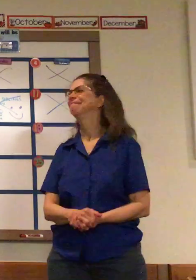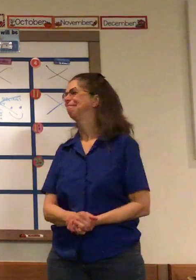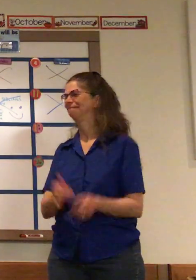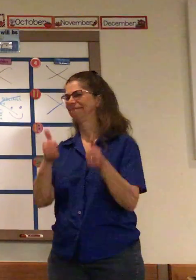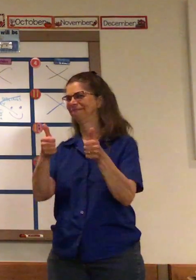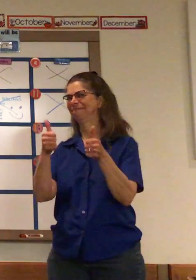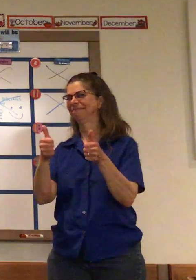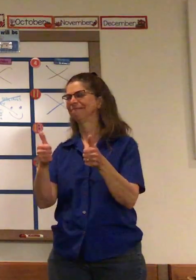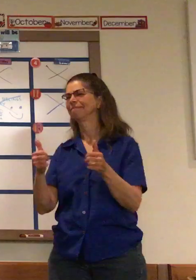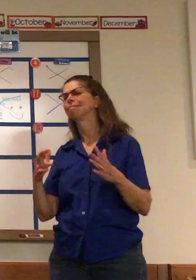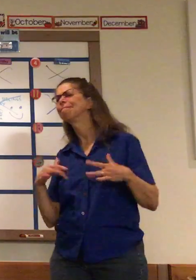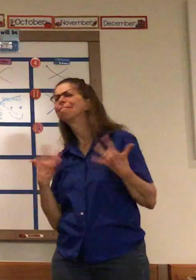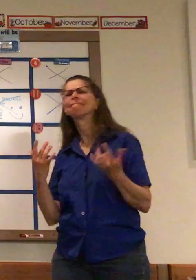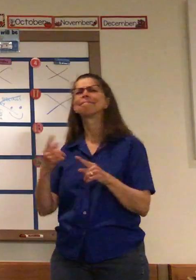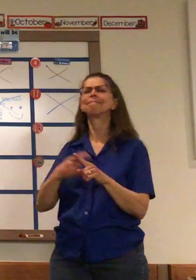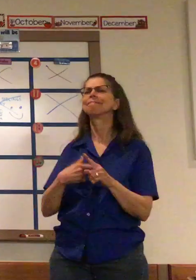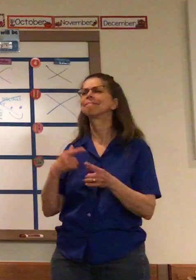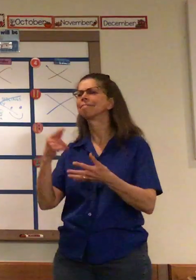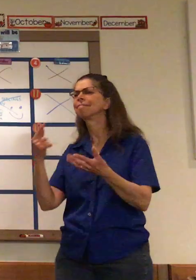else we have going on this month.